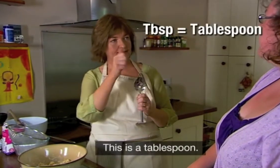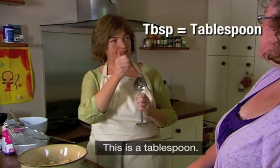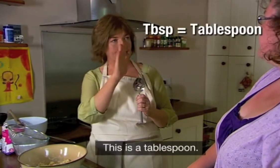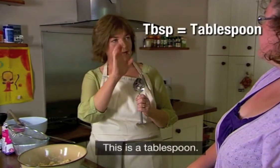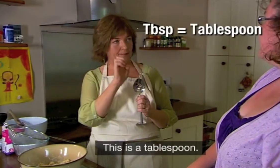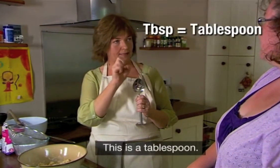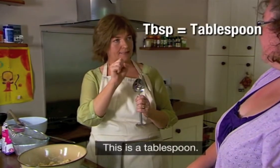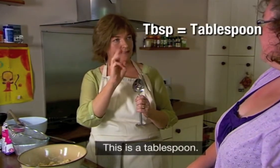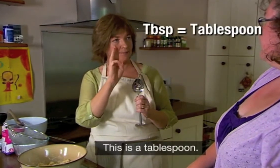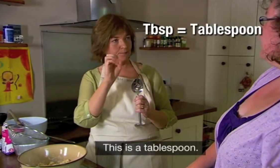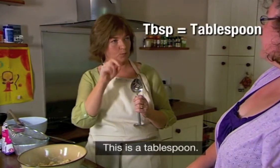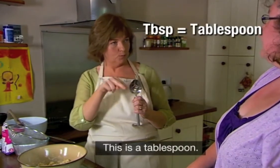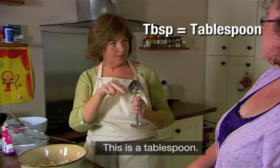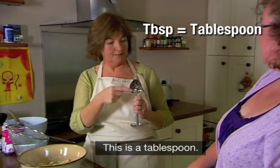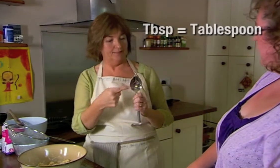This is a tablespoon.